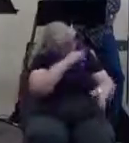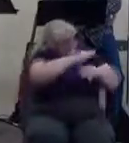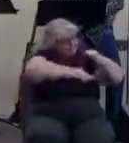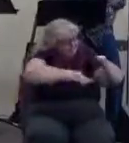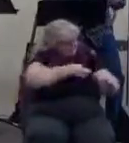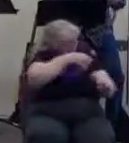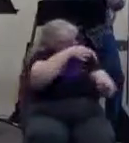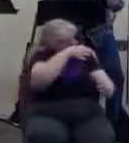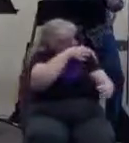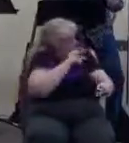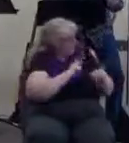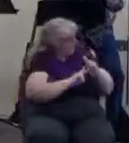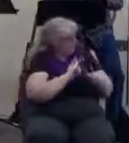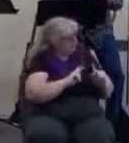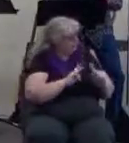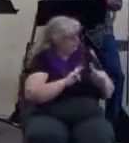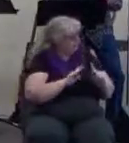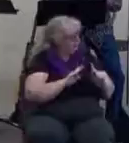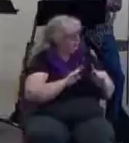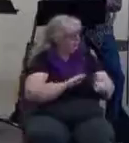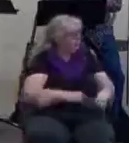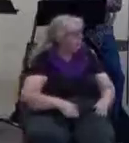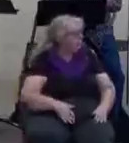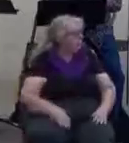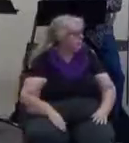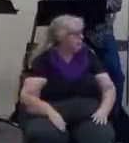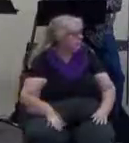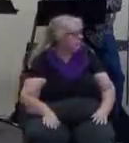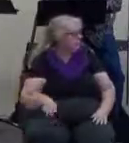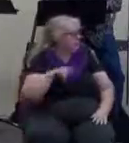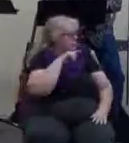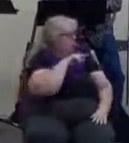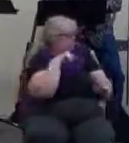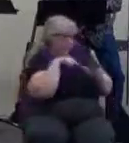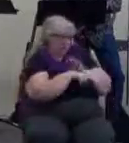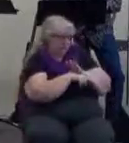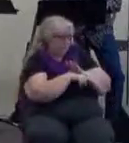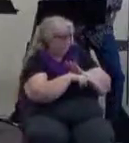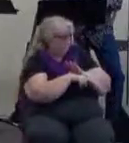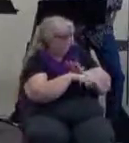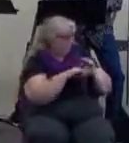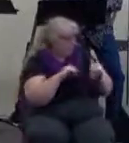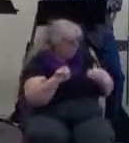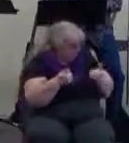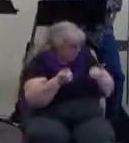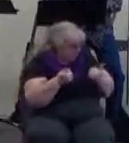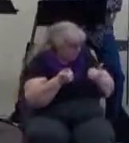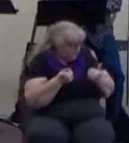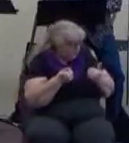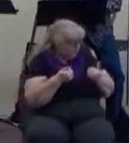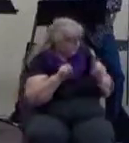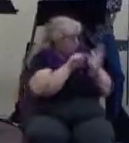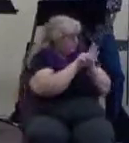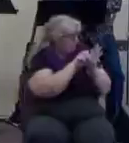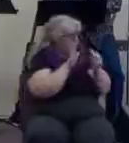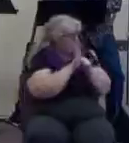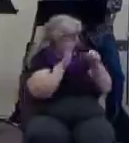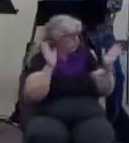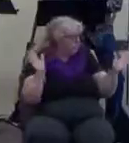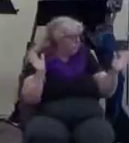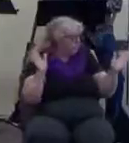fathers raised Jesus from the dead, whom you had killed by hanging him on a tree. God exalted him to his own